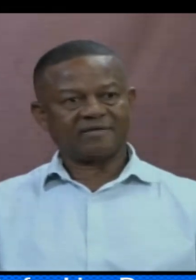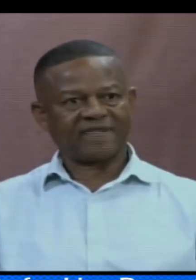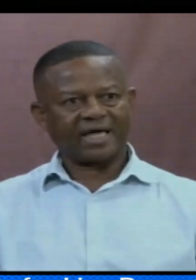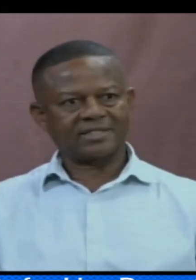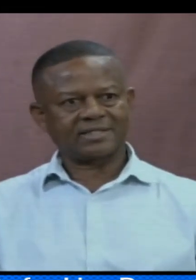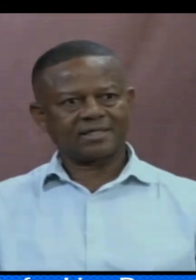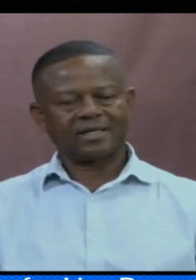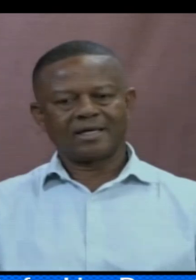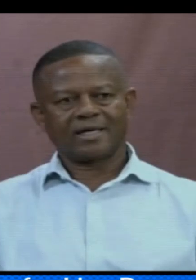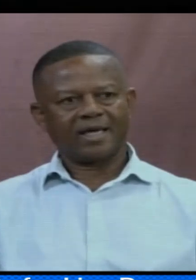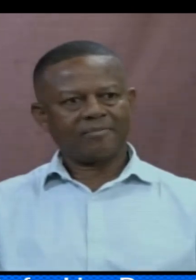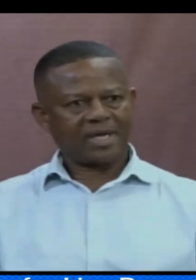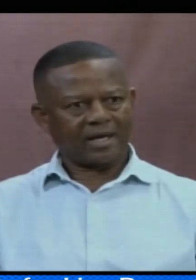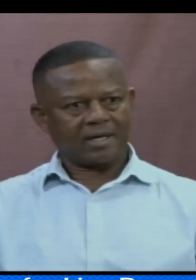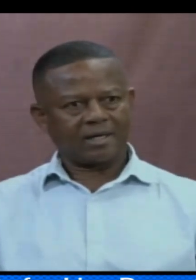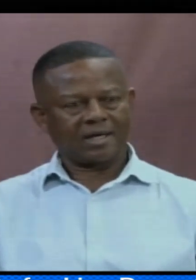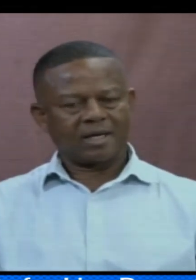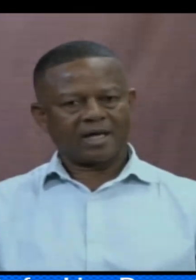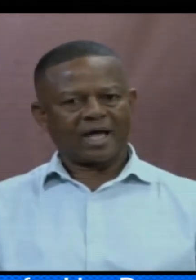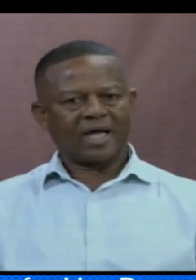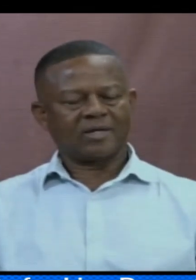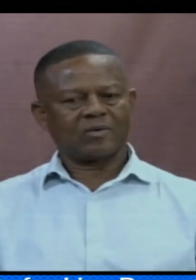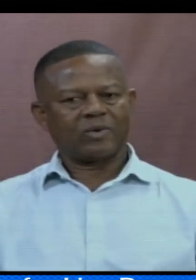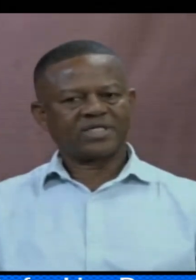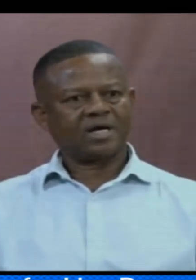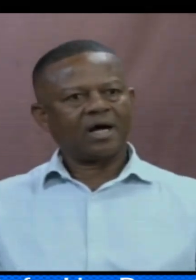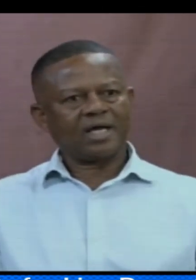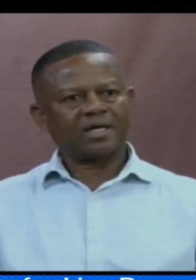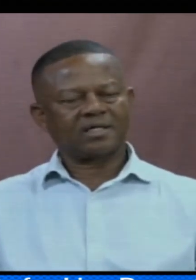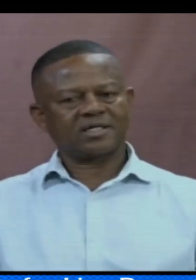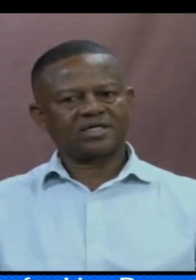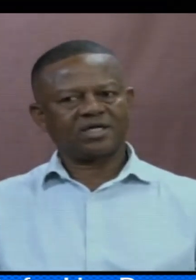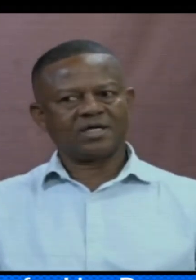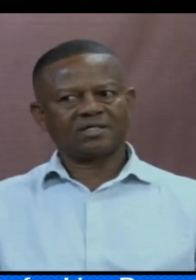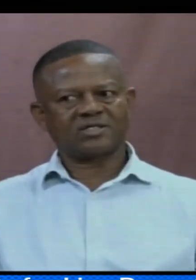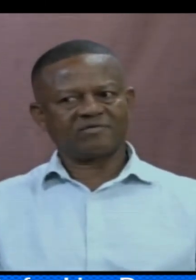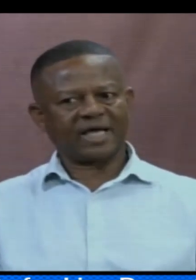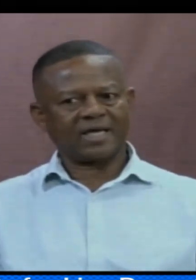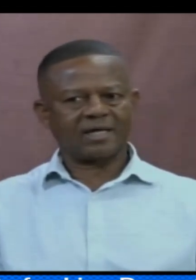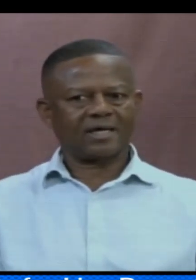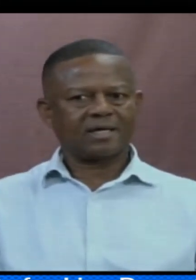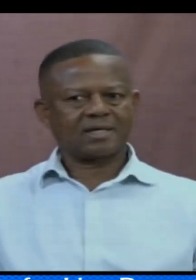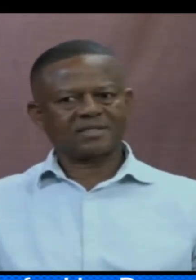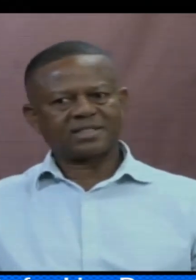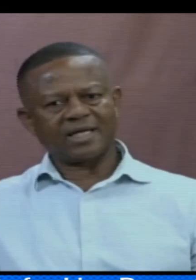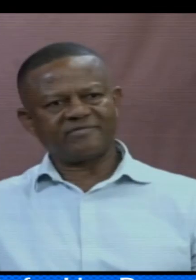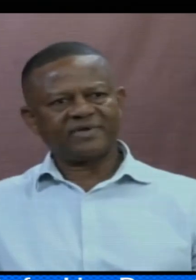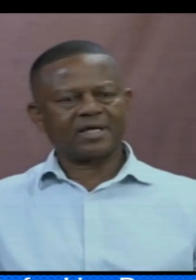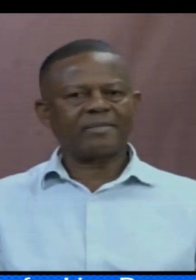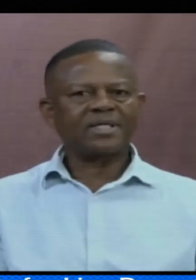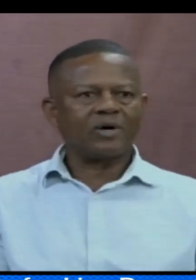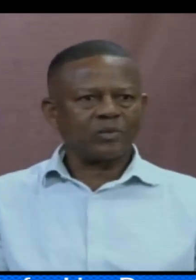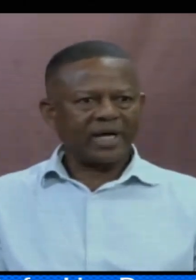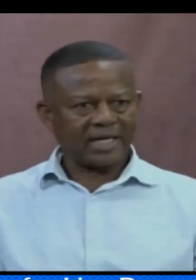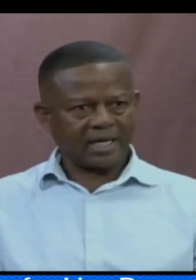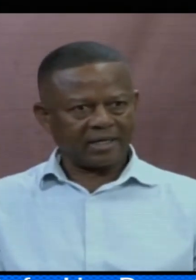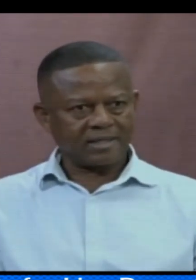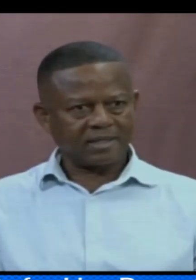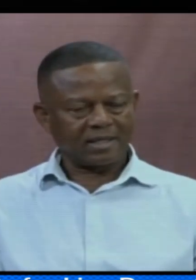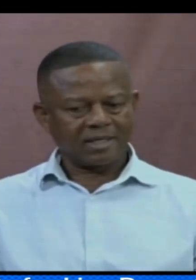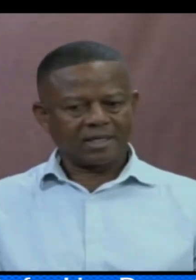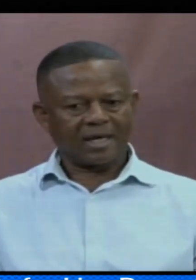to take the flight, came here, and when she got here, she sort of like started feeling a bit